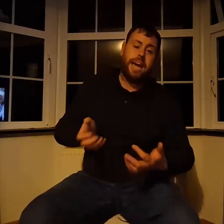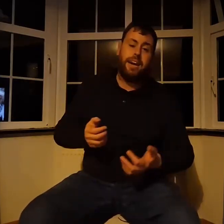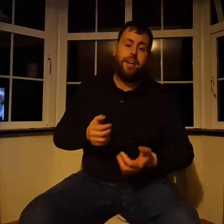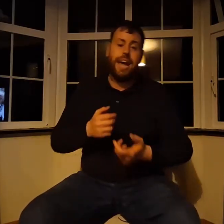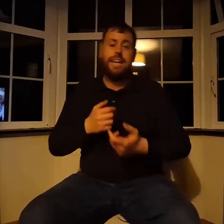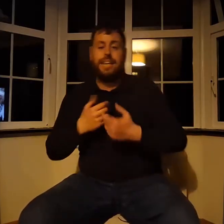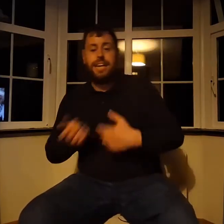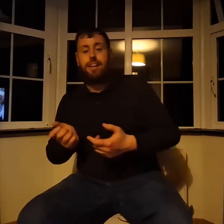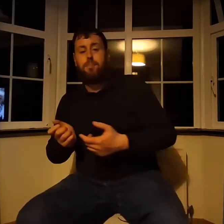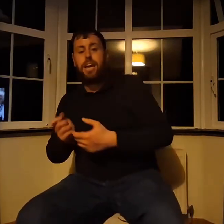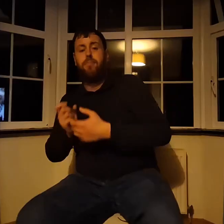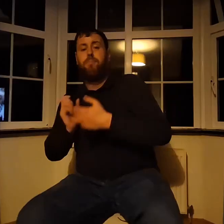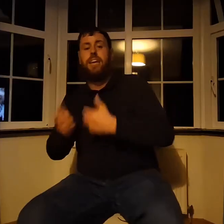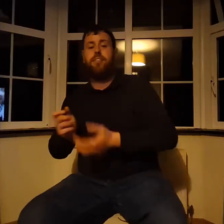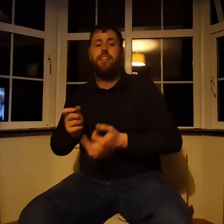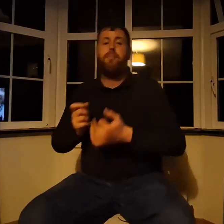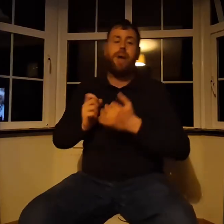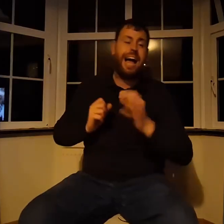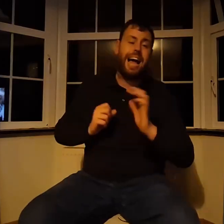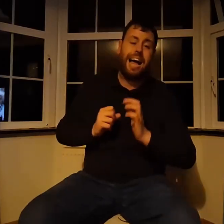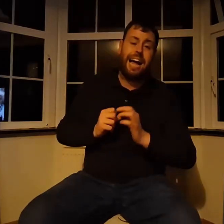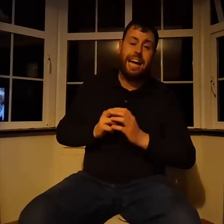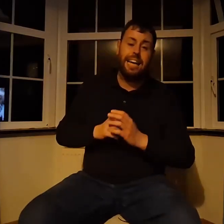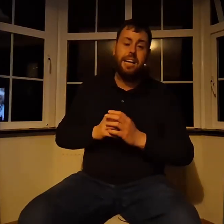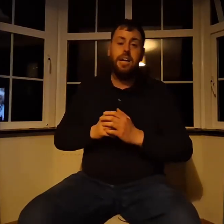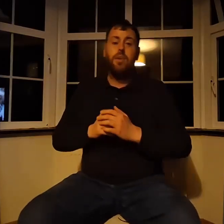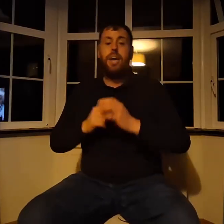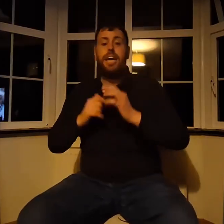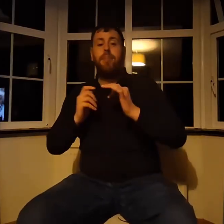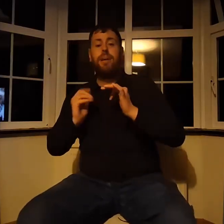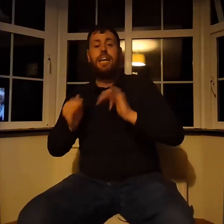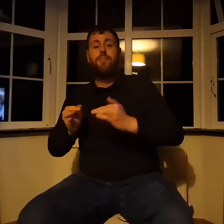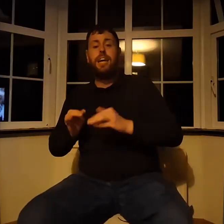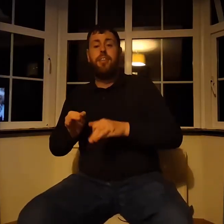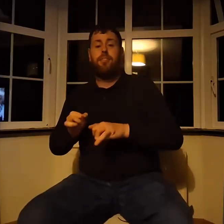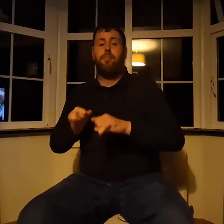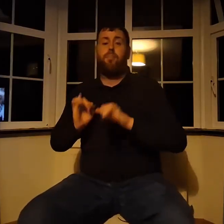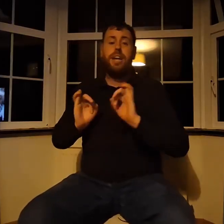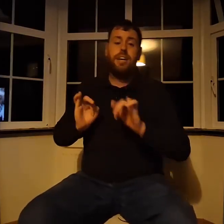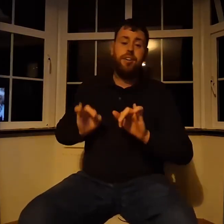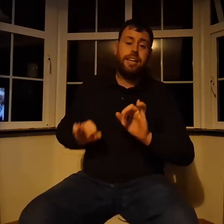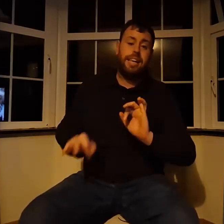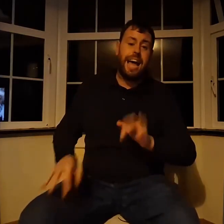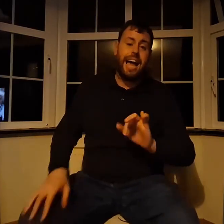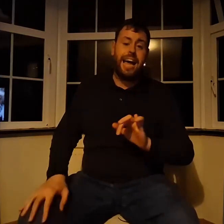bear and a little bigger piece of the pie. We'd be living us a pretty good life.